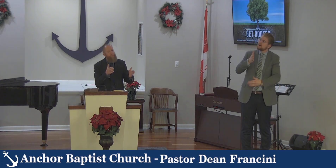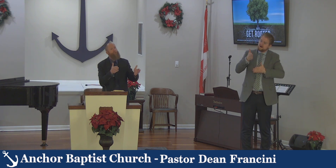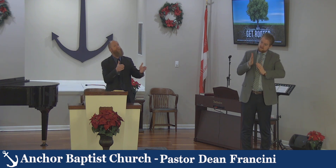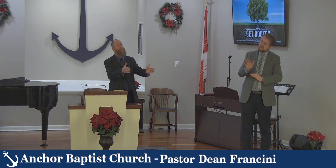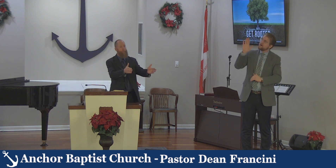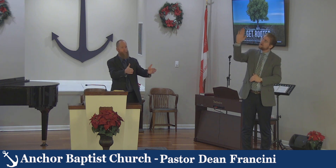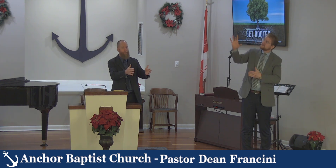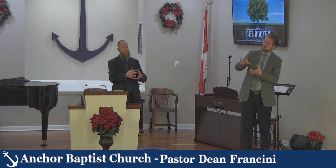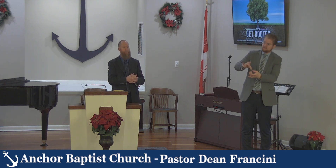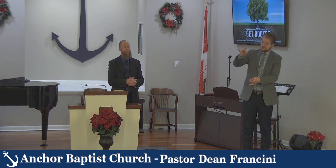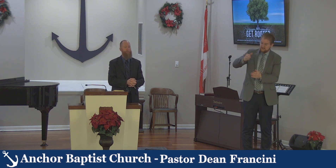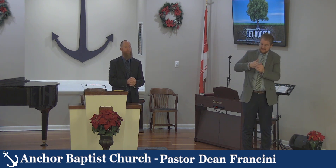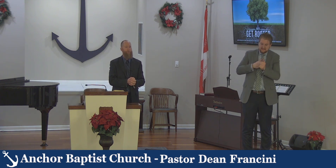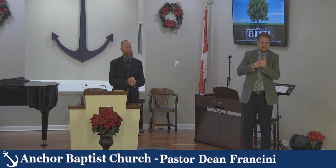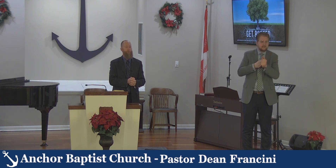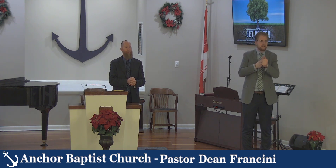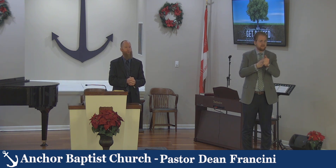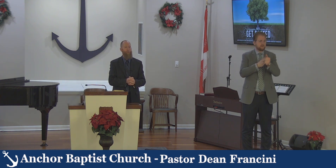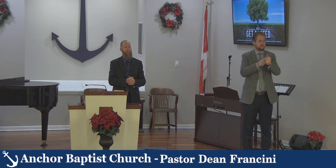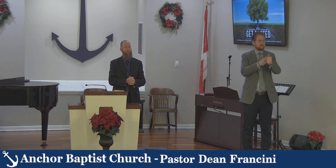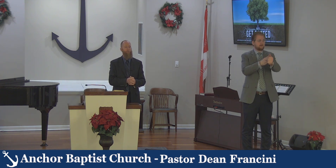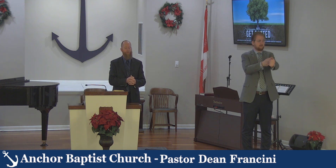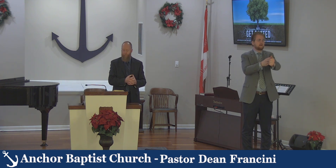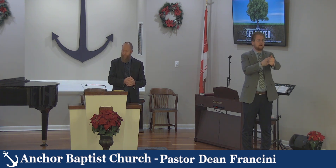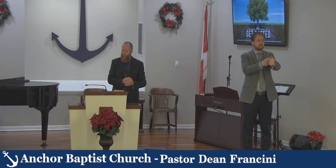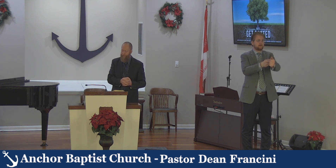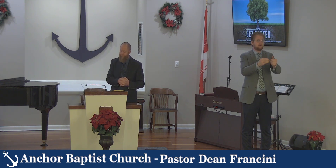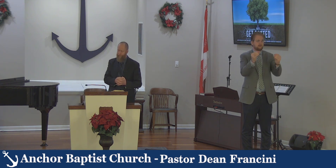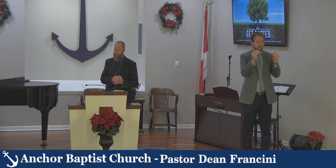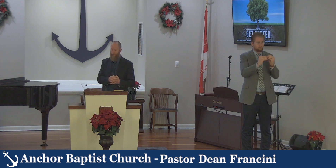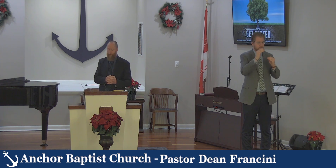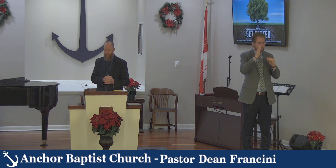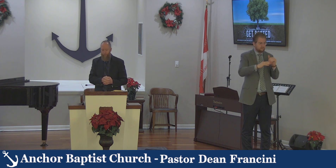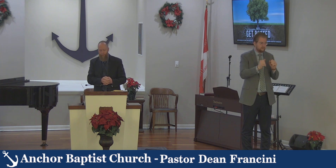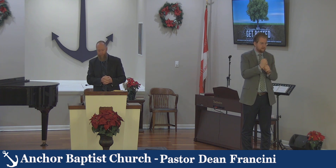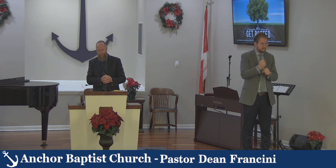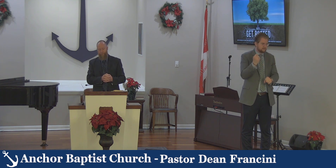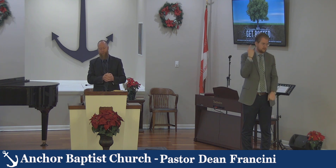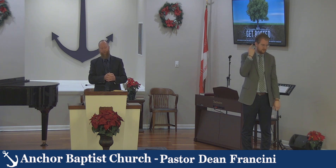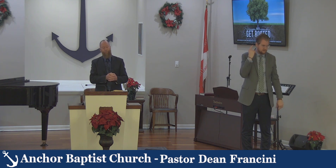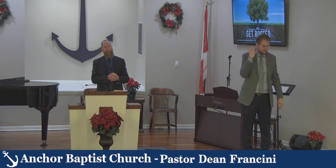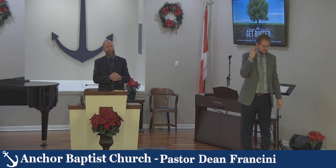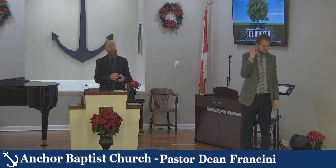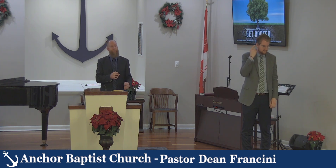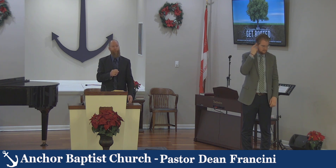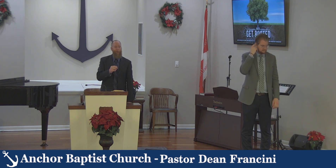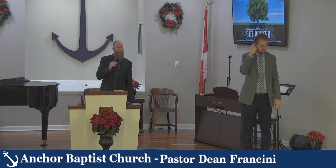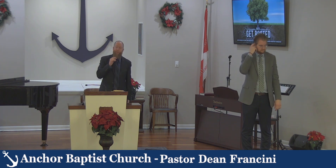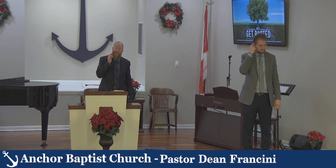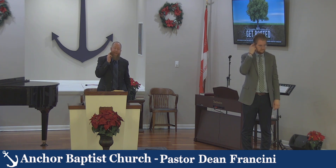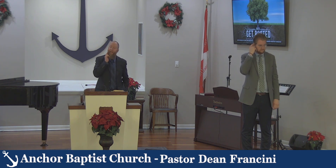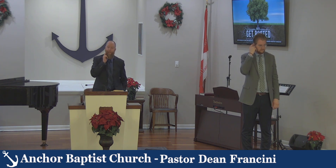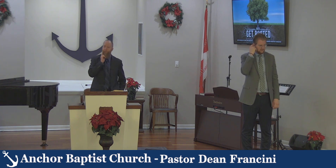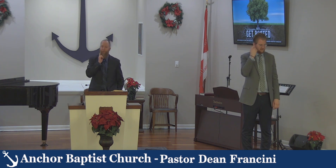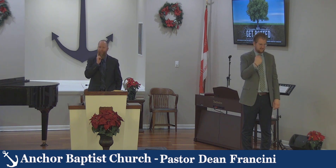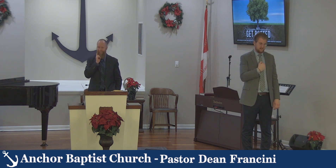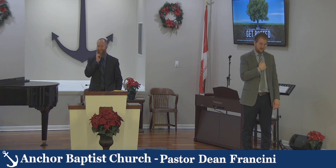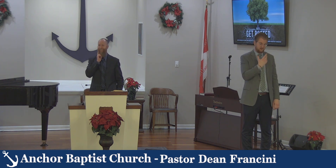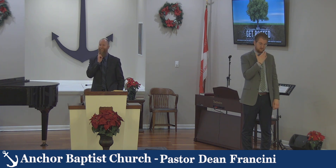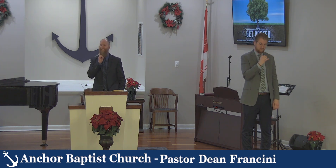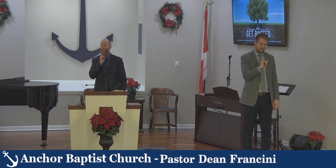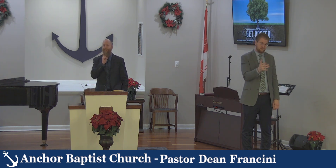in your decisions more than you did last year. Well, I was just a Krabby Patty last